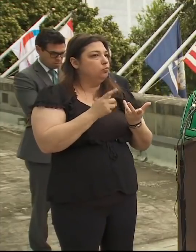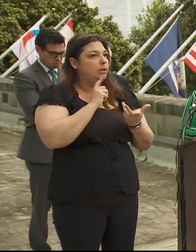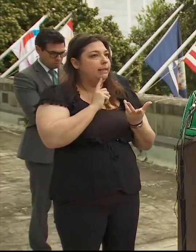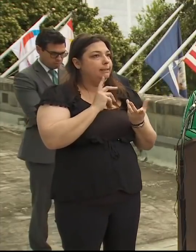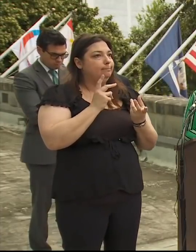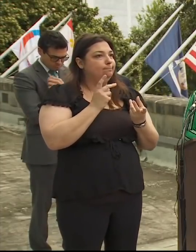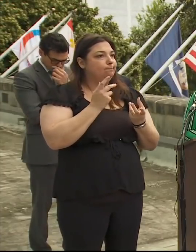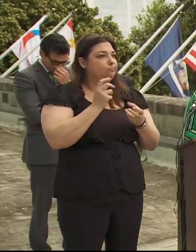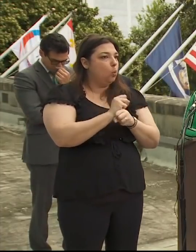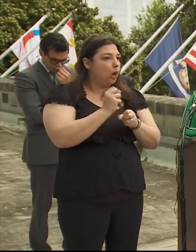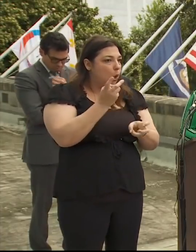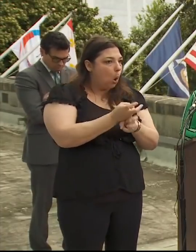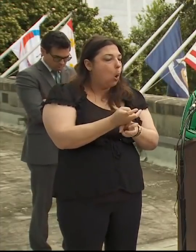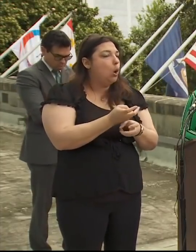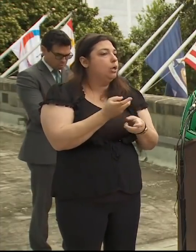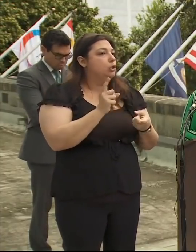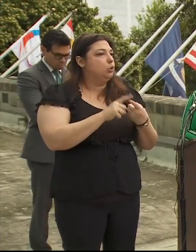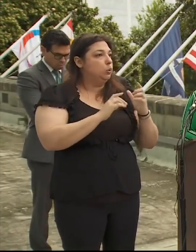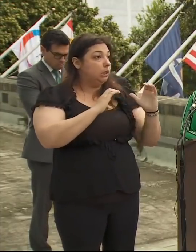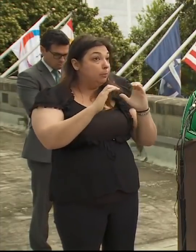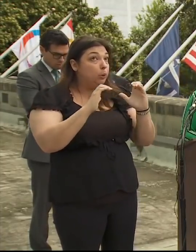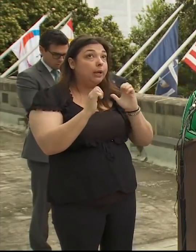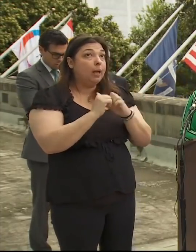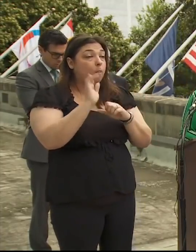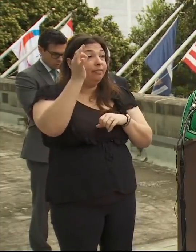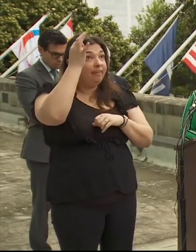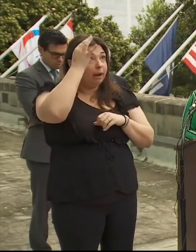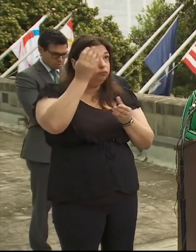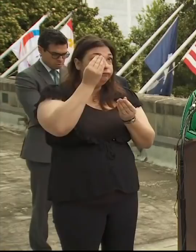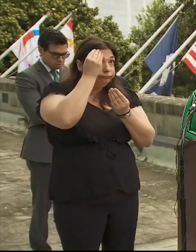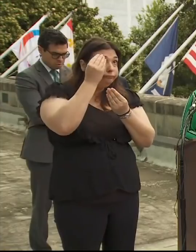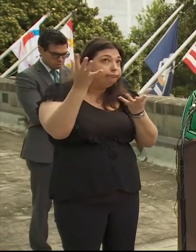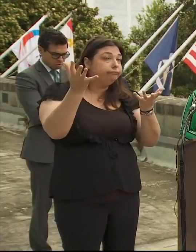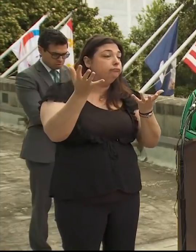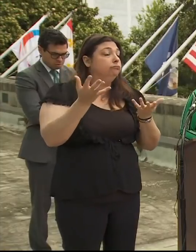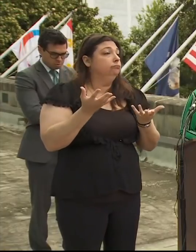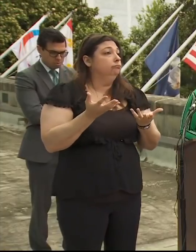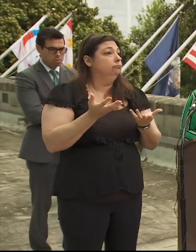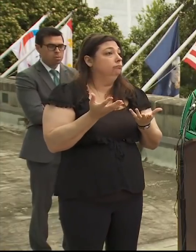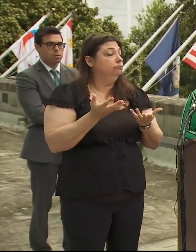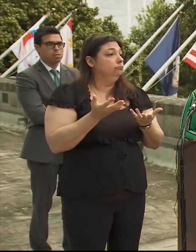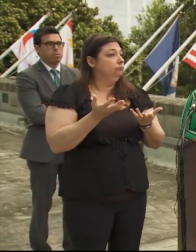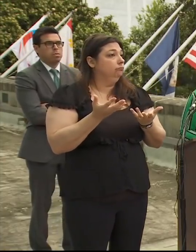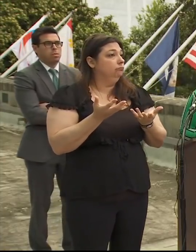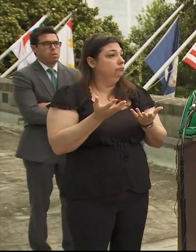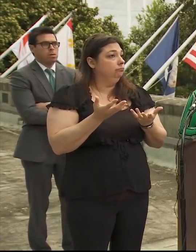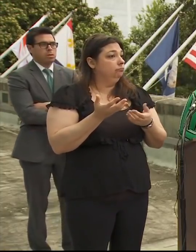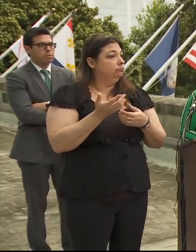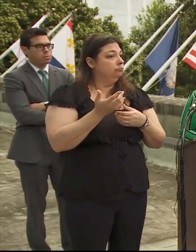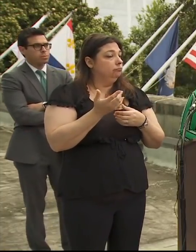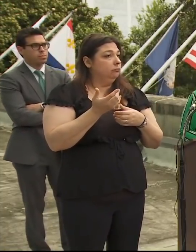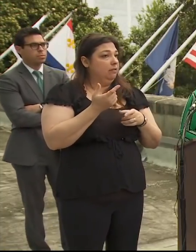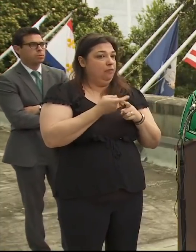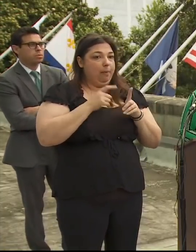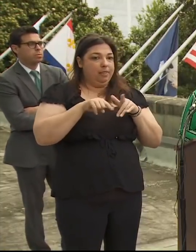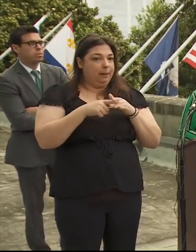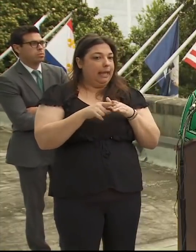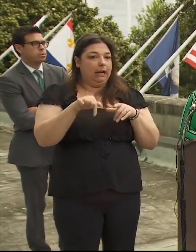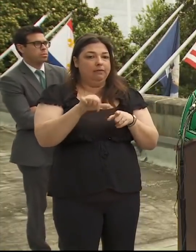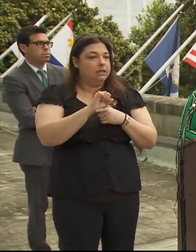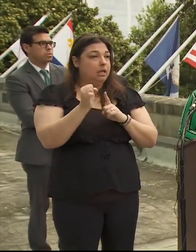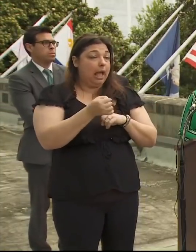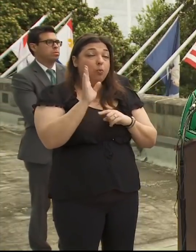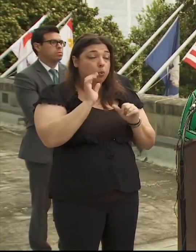of doing our due diligence to communicate with our federal leadership since we got into this situation,